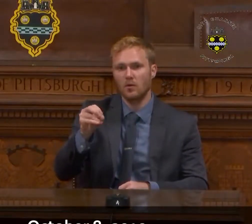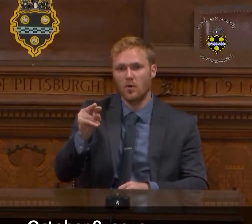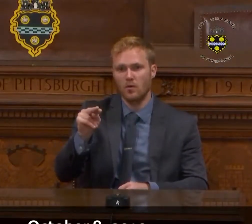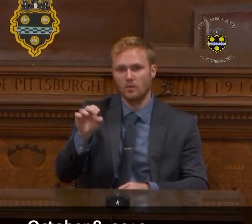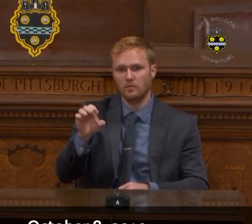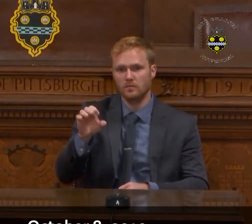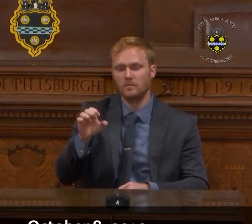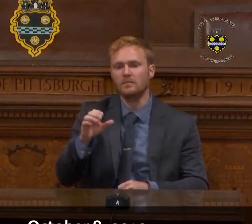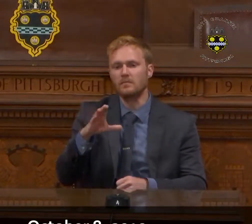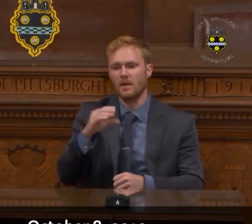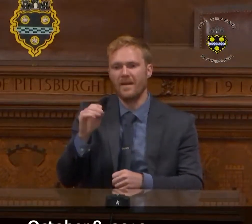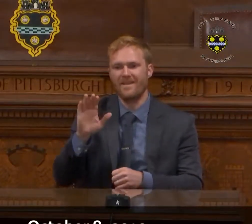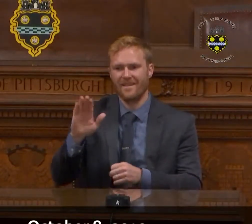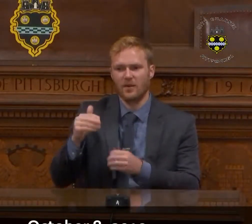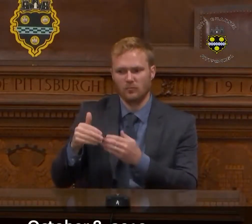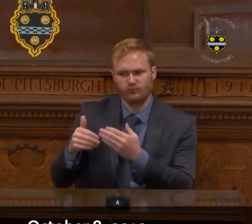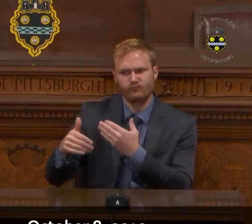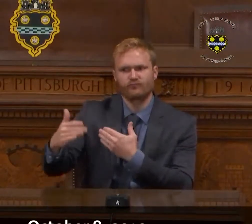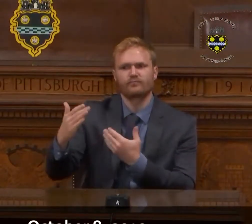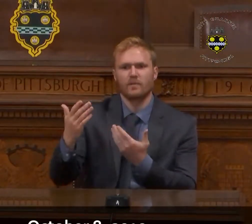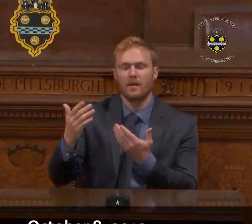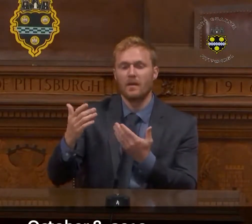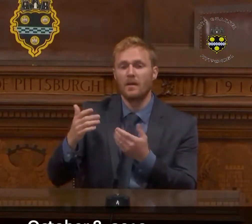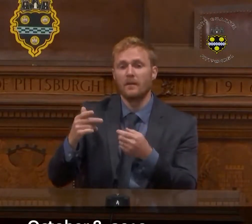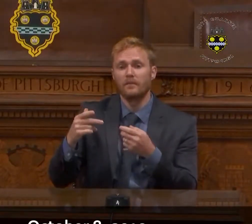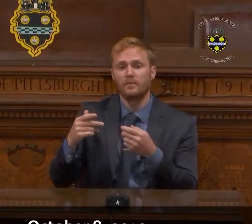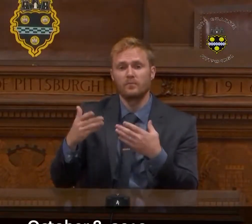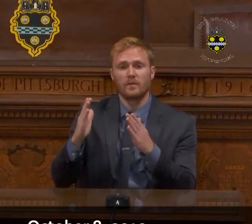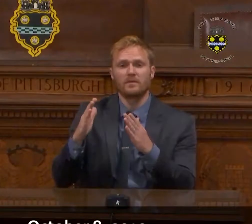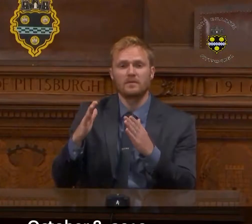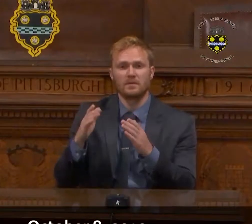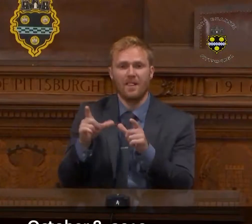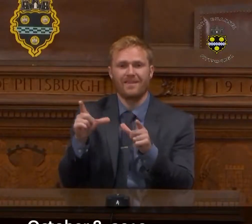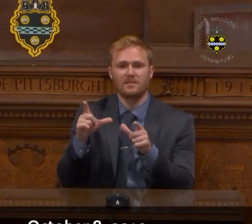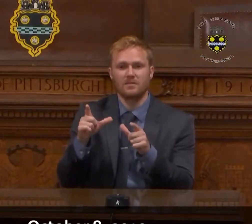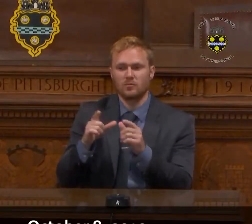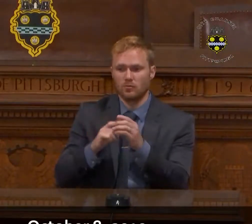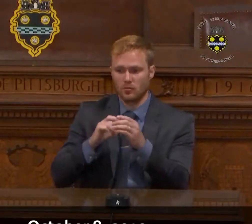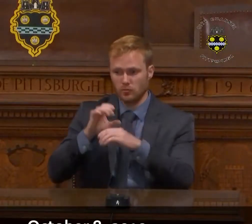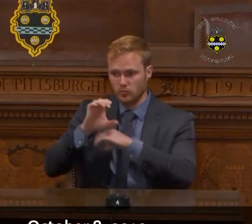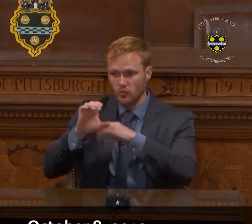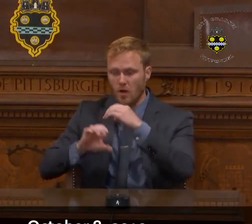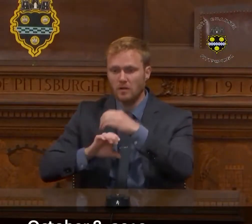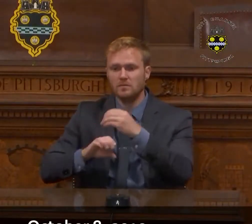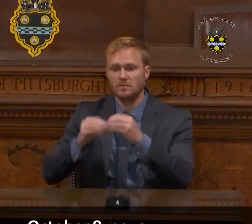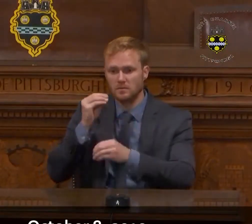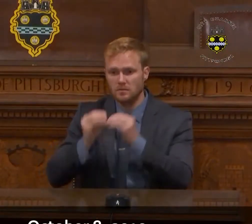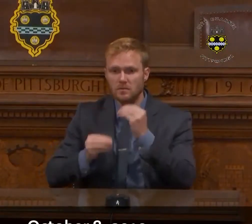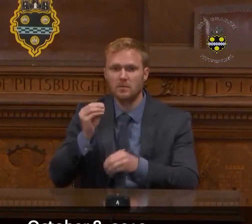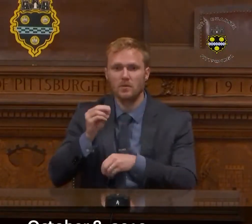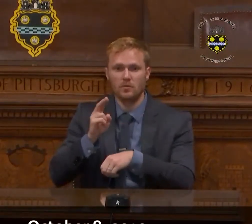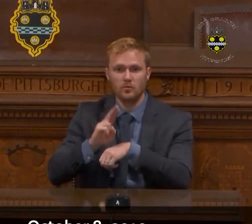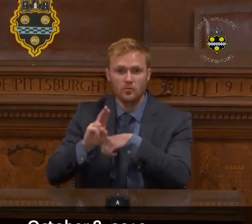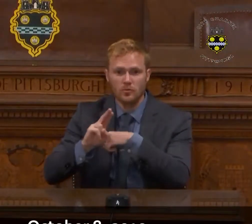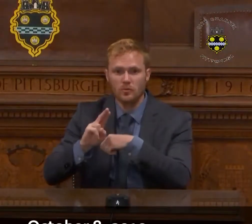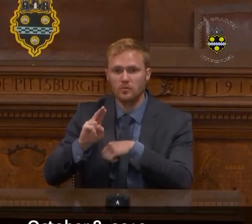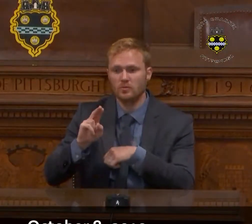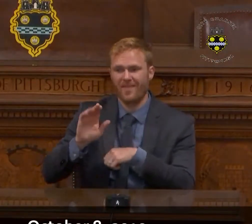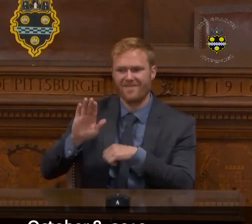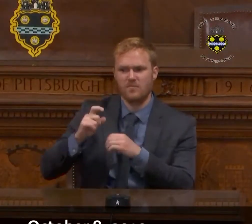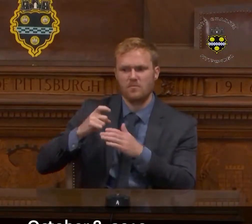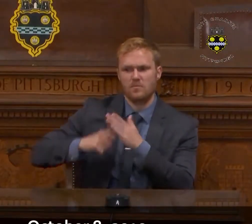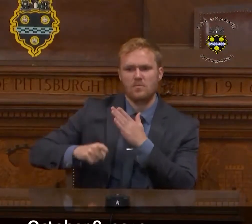and assigns, the privilege and license to construct, maintain, and use at their own cost and